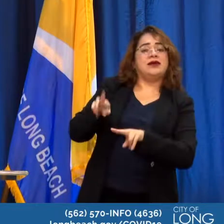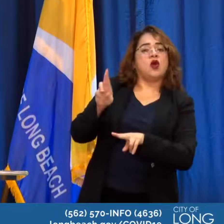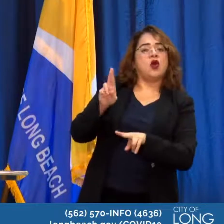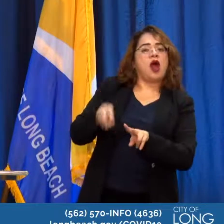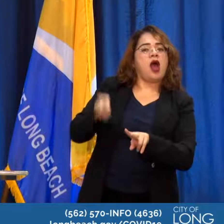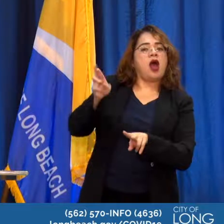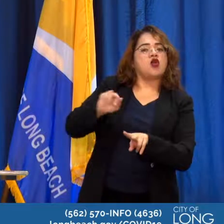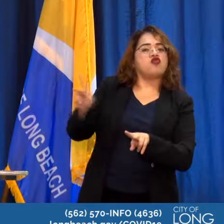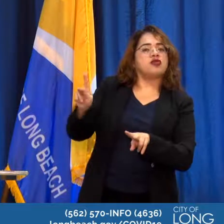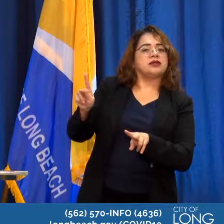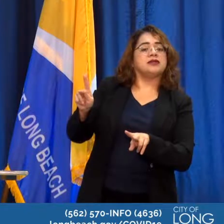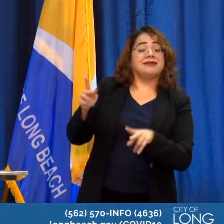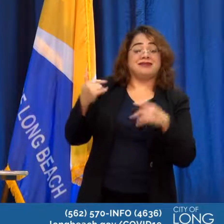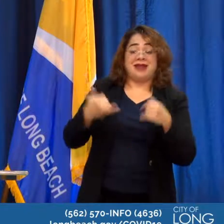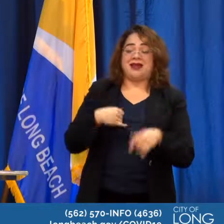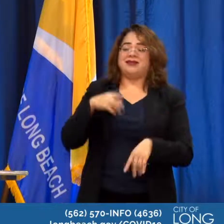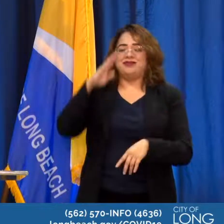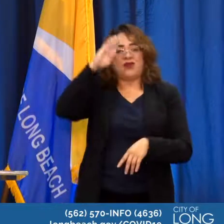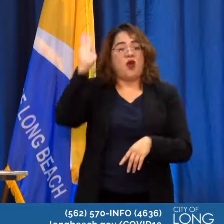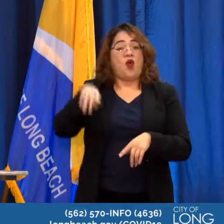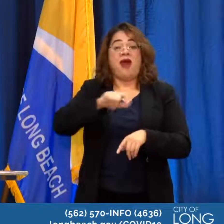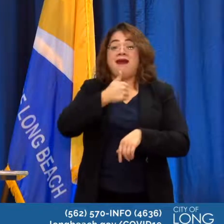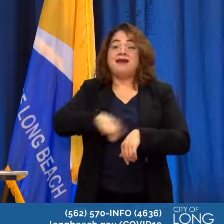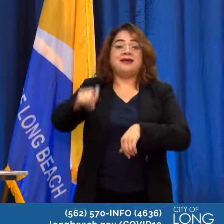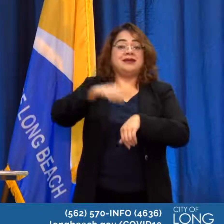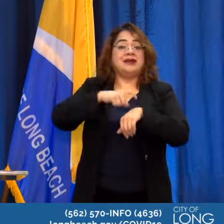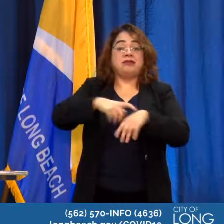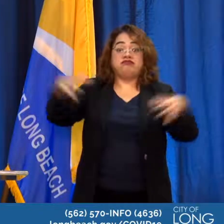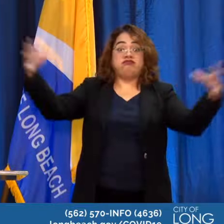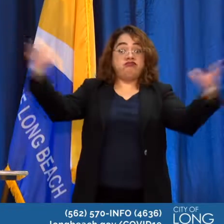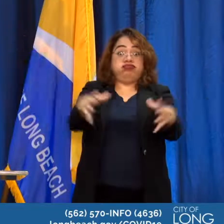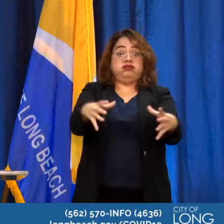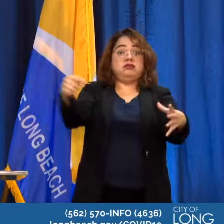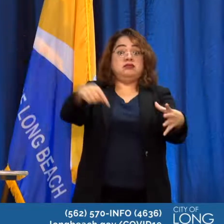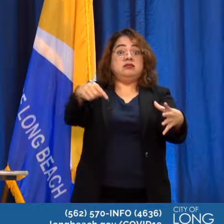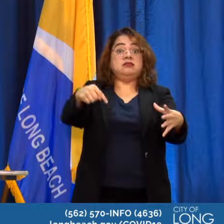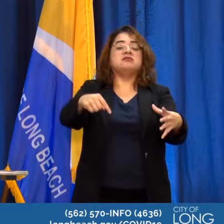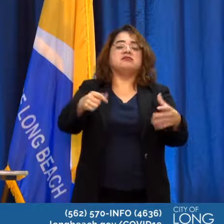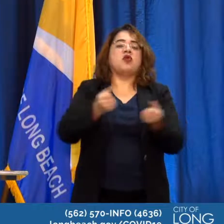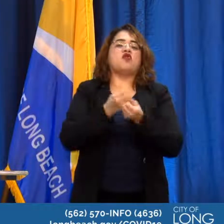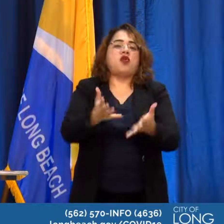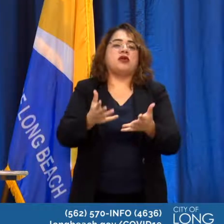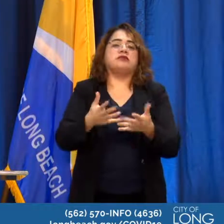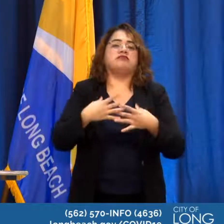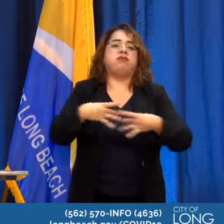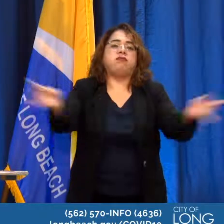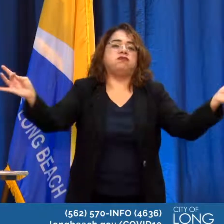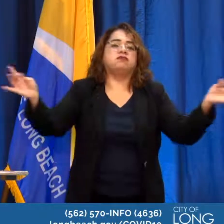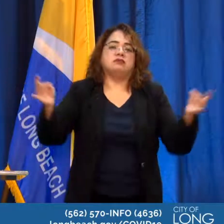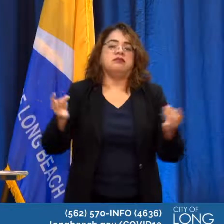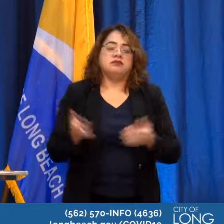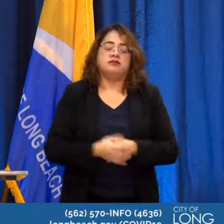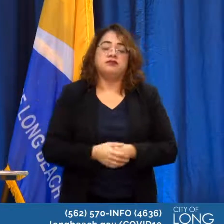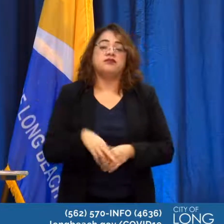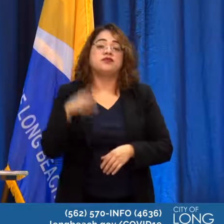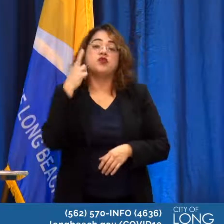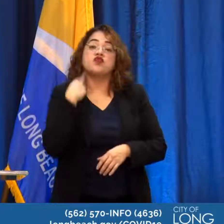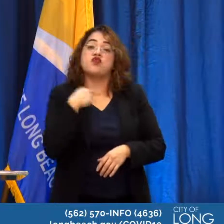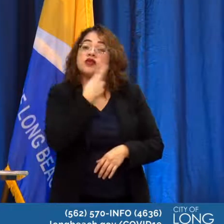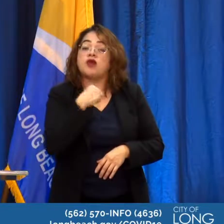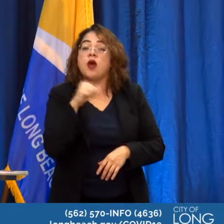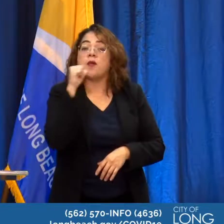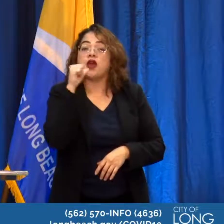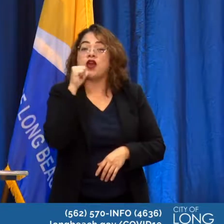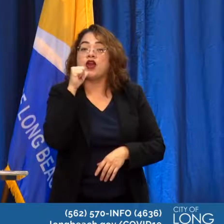Being together, close together, is the highest risk activity that you can participate in. Restaurants and bars are the highest risk